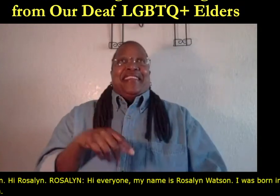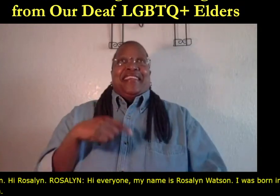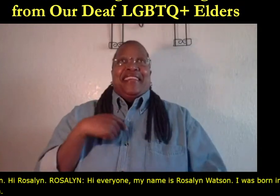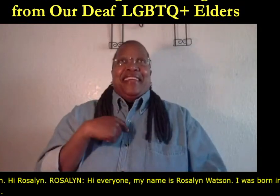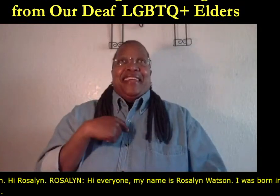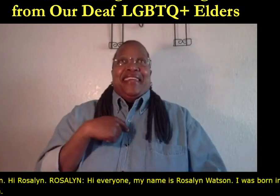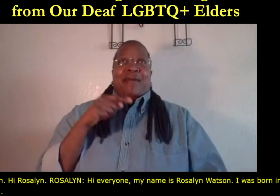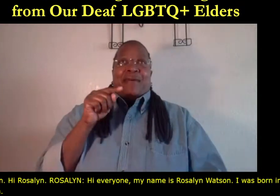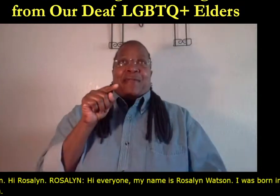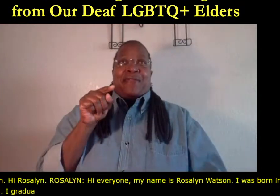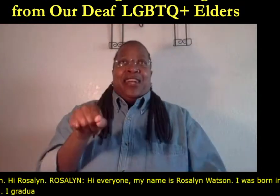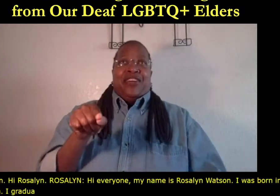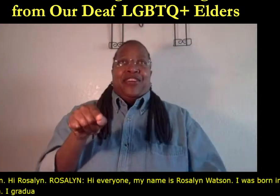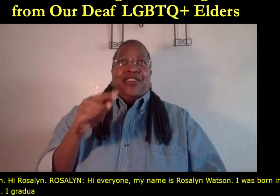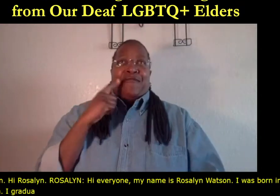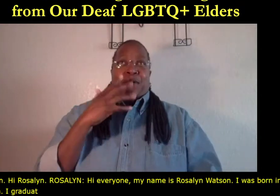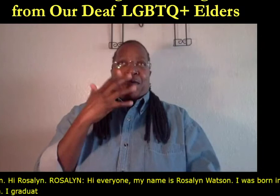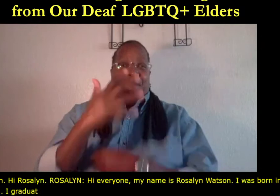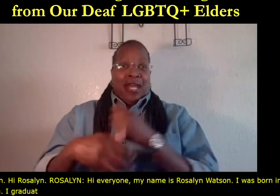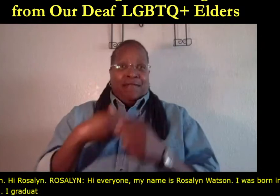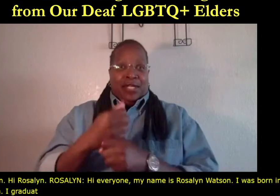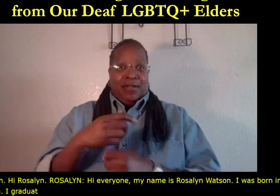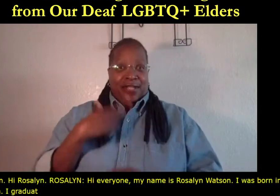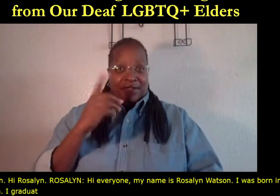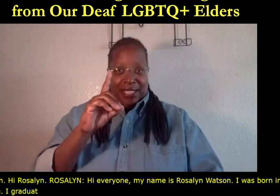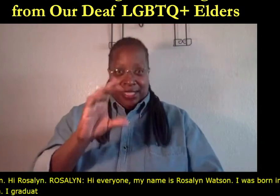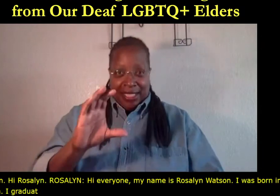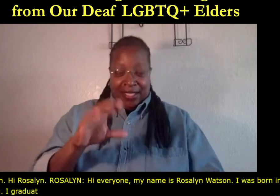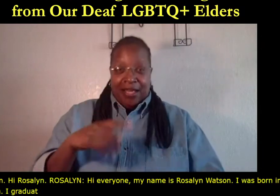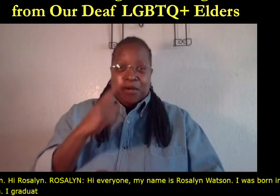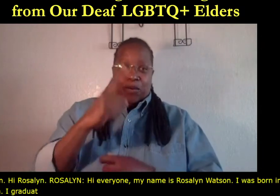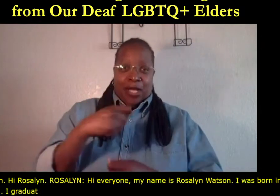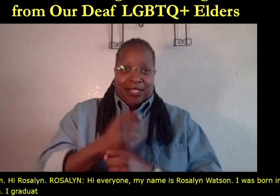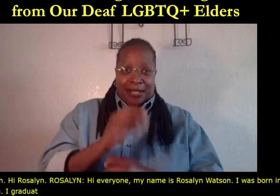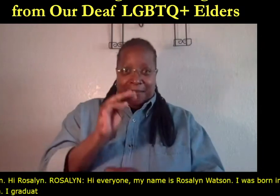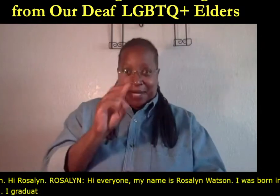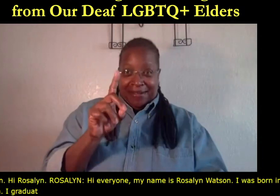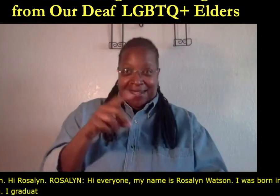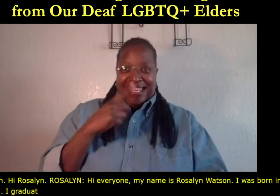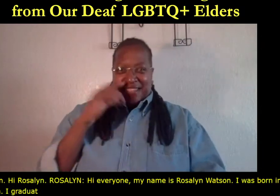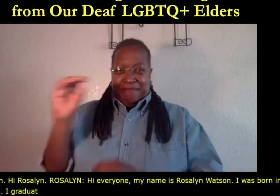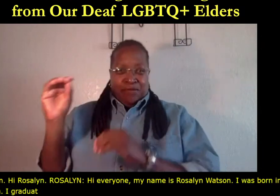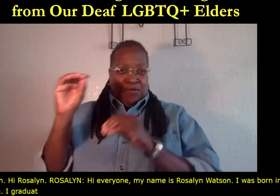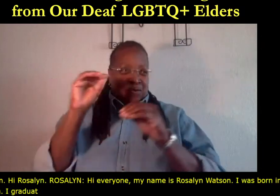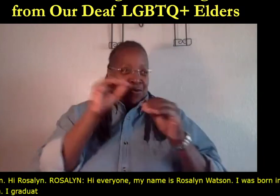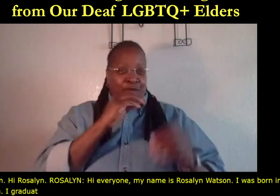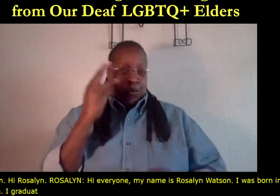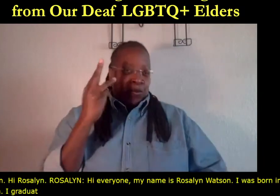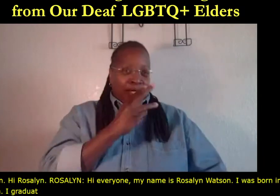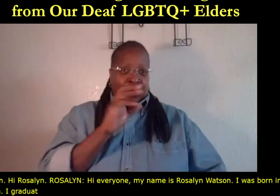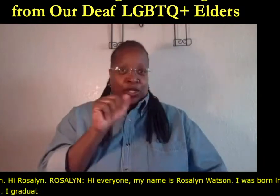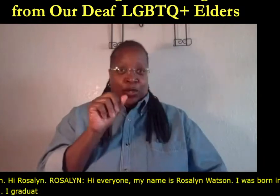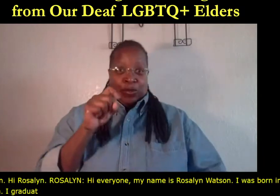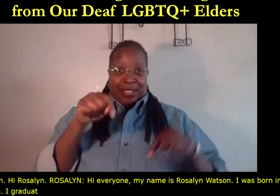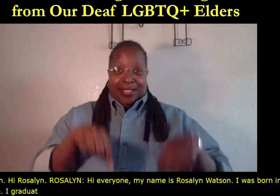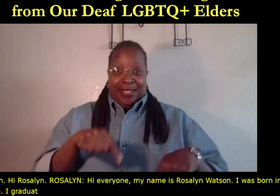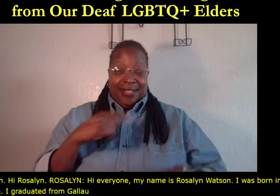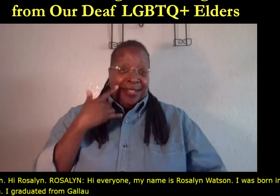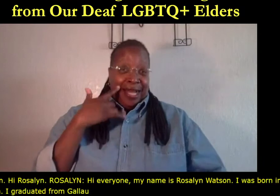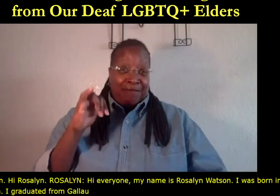i couldn't remember what year and then uh i was there for five years in washington dc one year in maryland i just moved